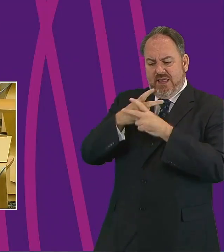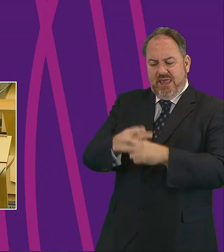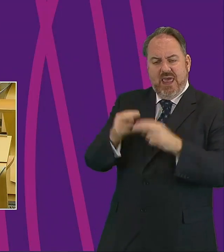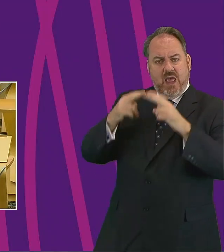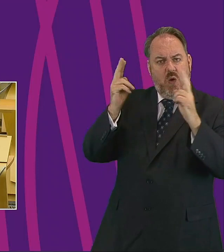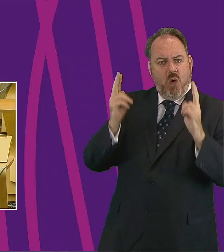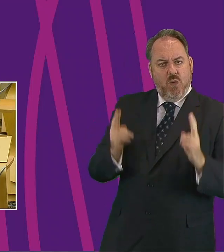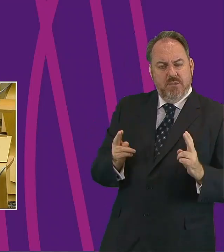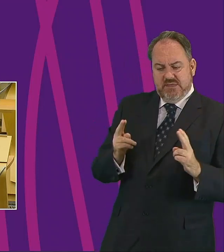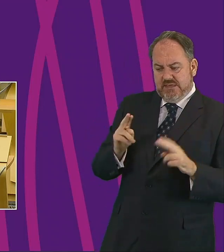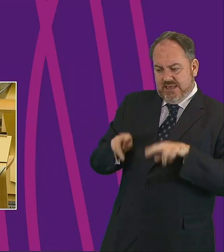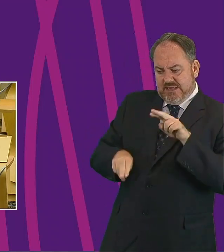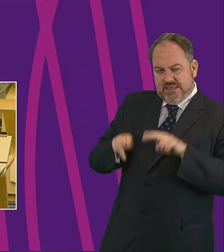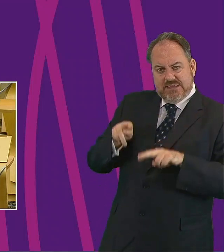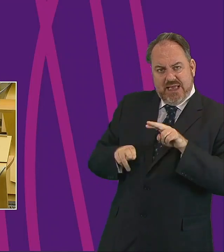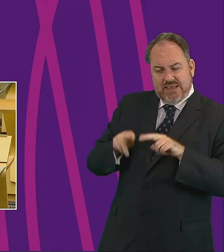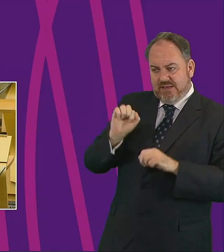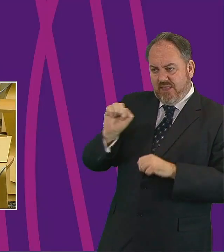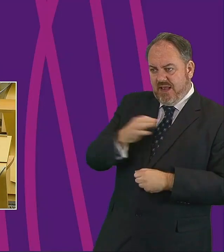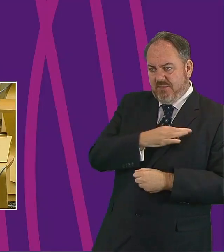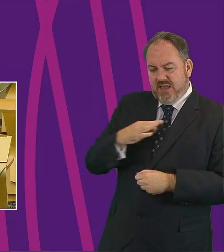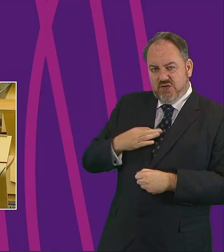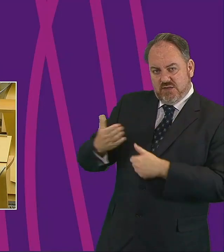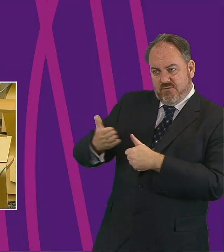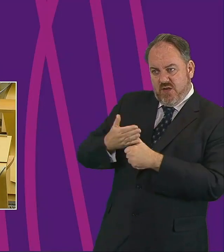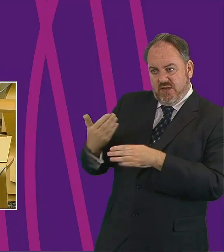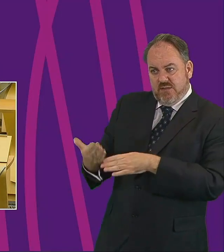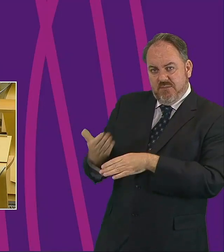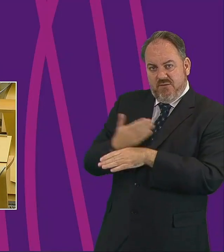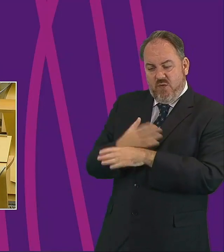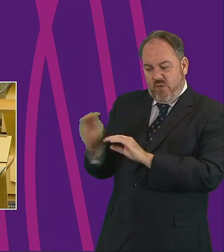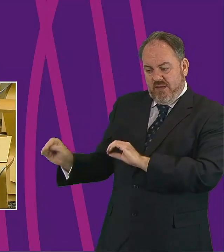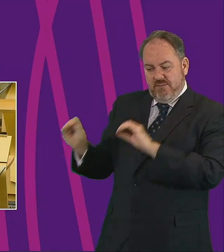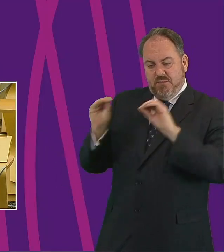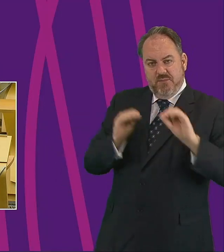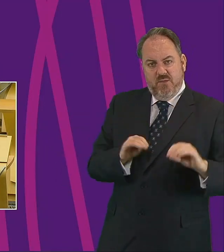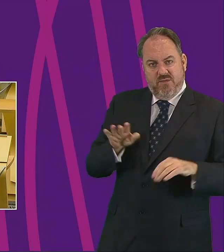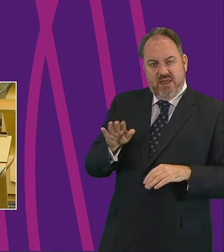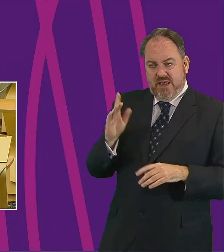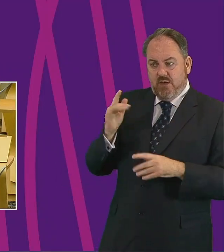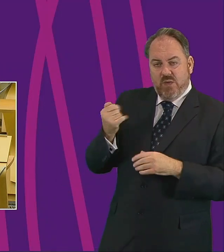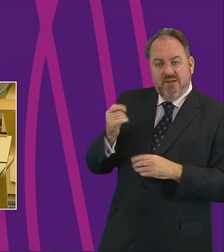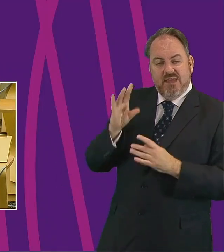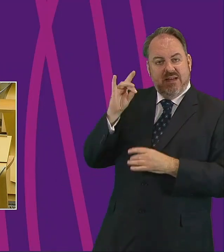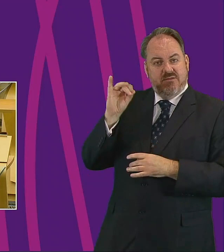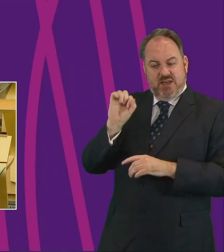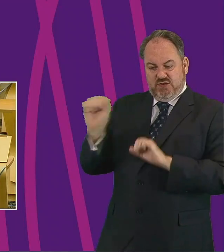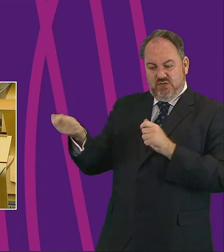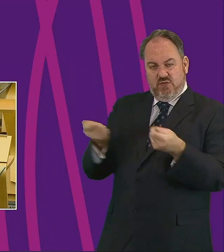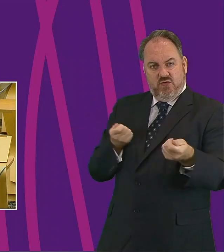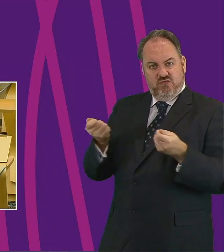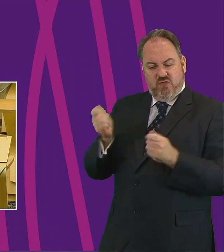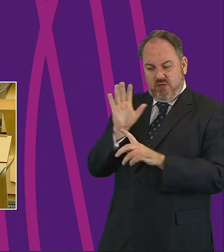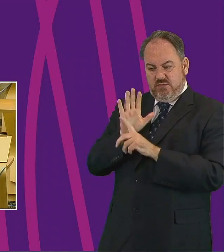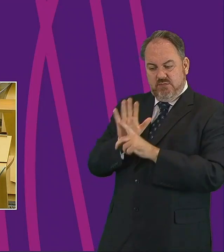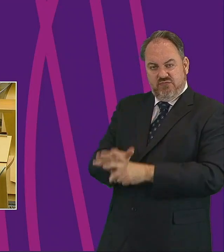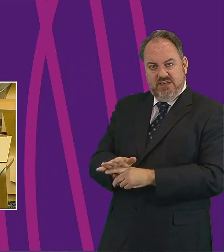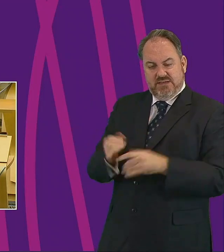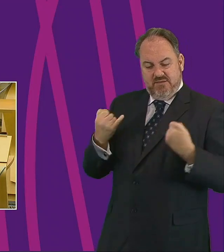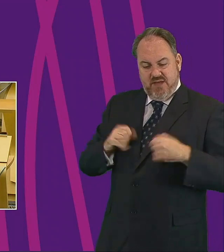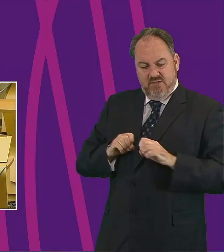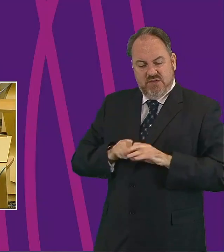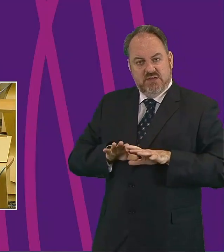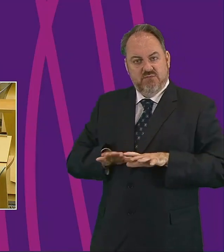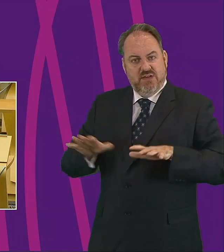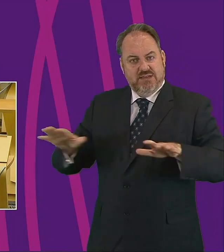patients. We have had guidance in place around infection prevention and control in care homes. These are the appropriate things that we should have